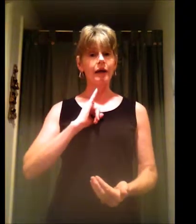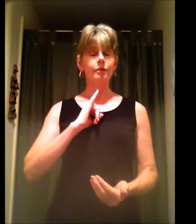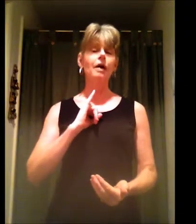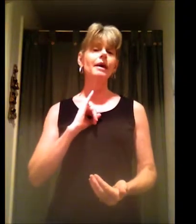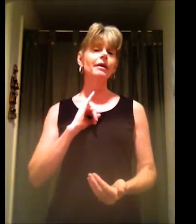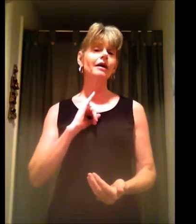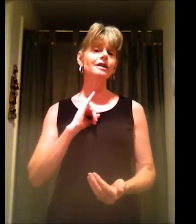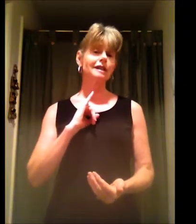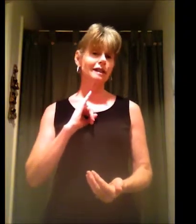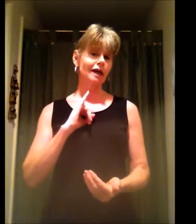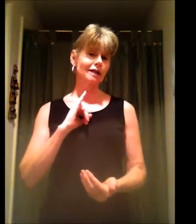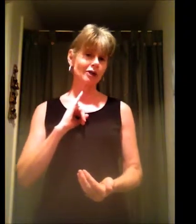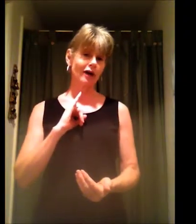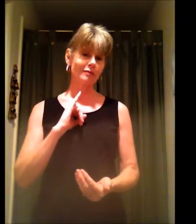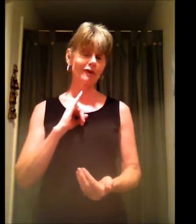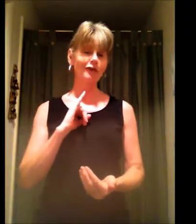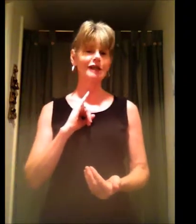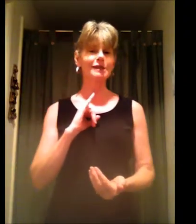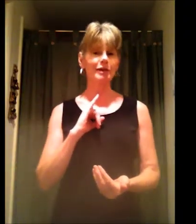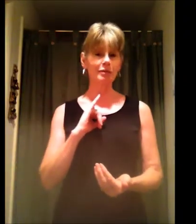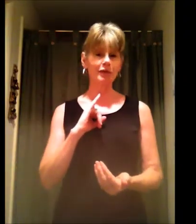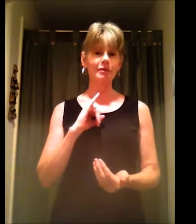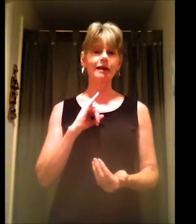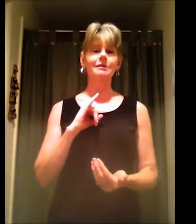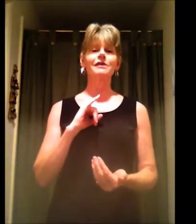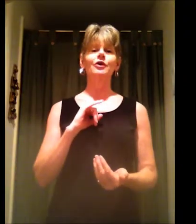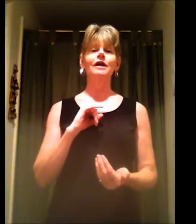well, maybe I'll just turn off my voice but move my lips for you.